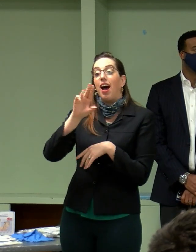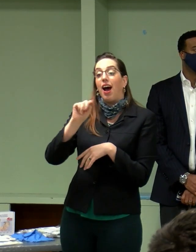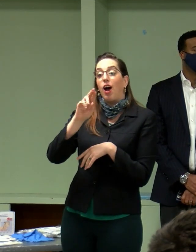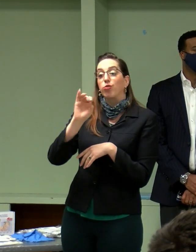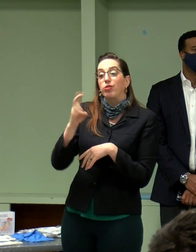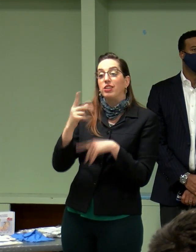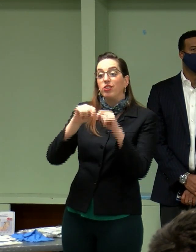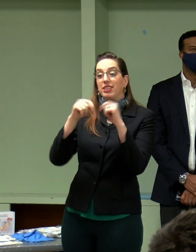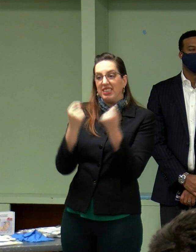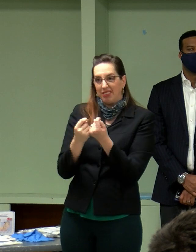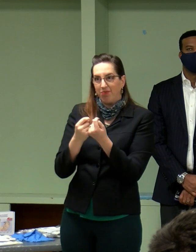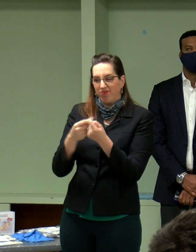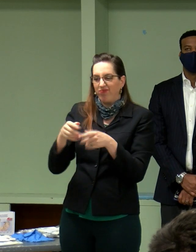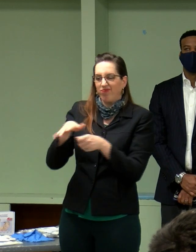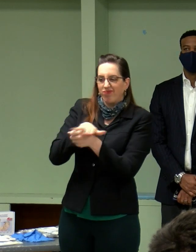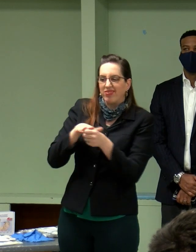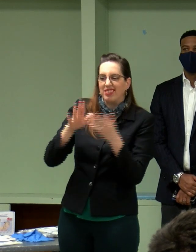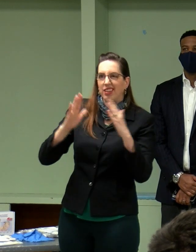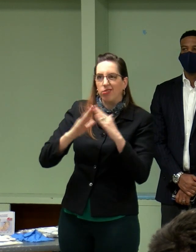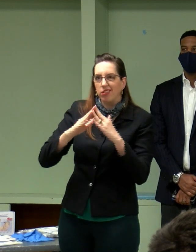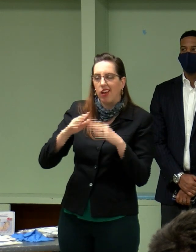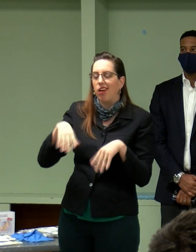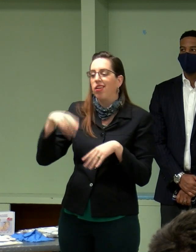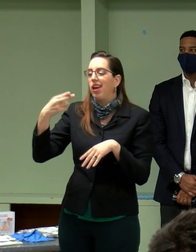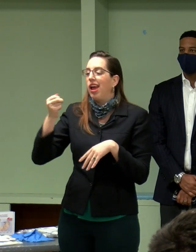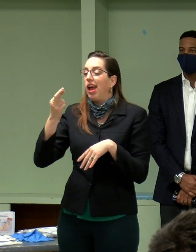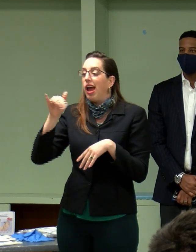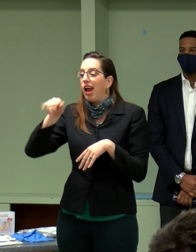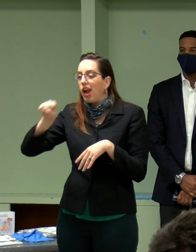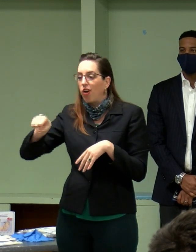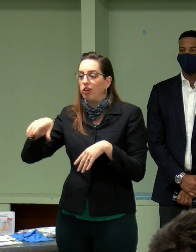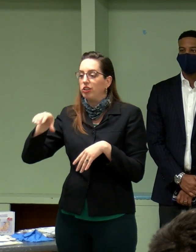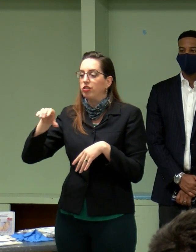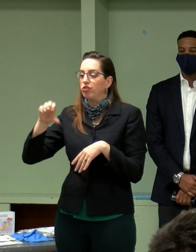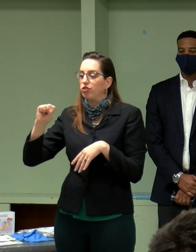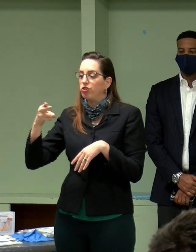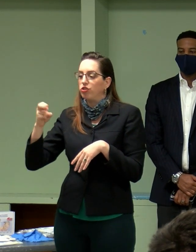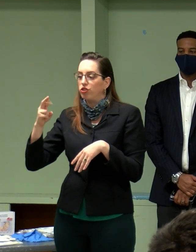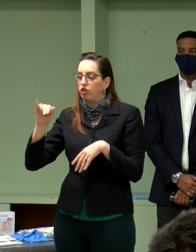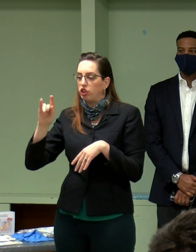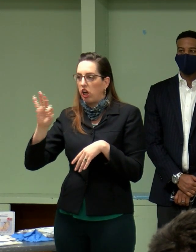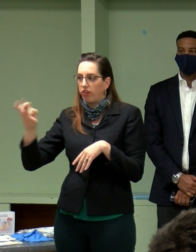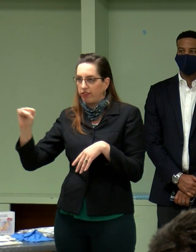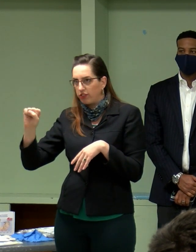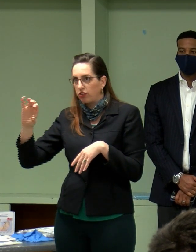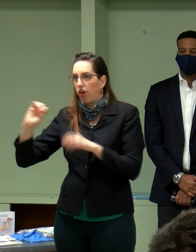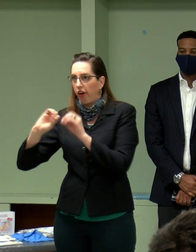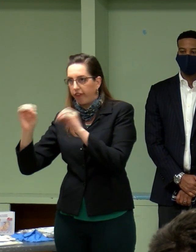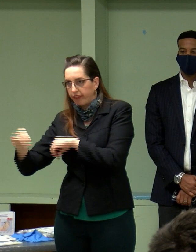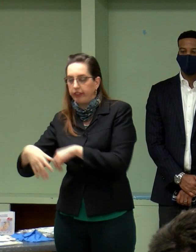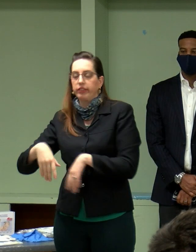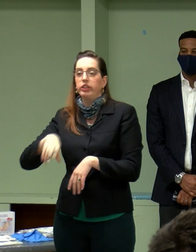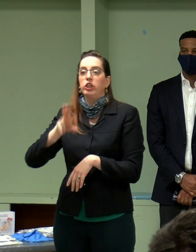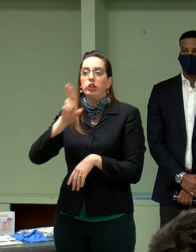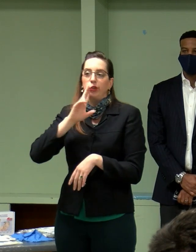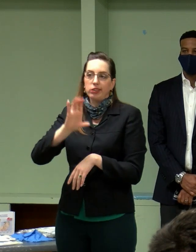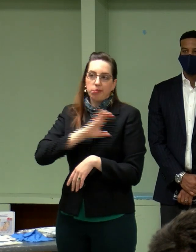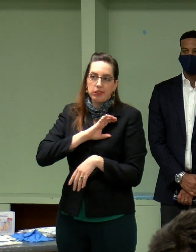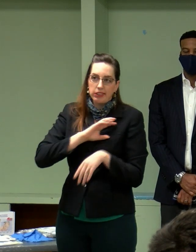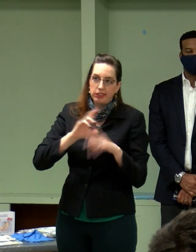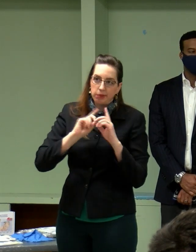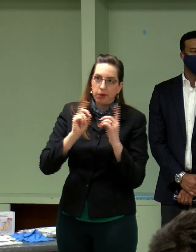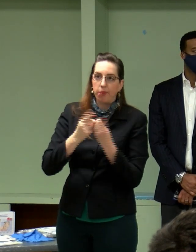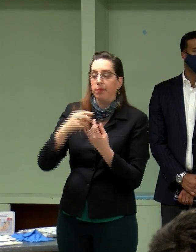Downtown Management District, Harris Center PATH, the Harris County Sheriff's Office, Houston Police Department, Search, and the Star of